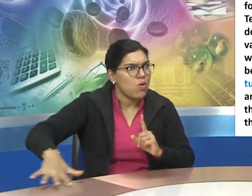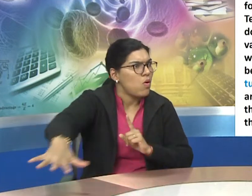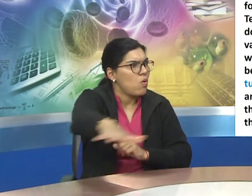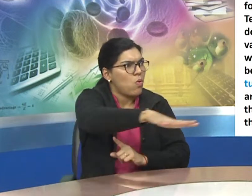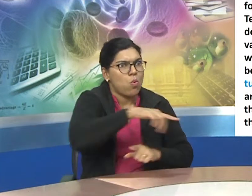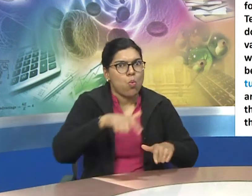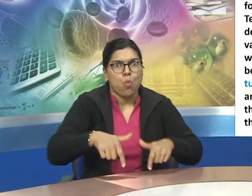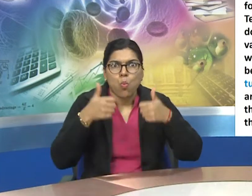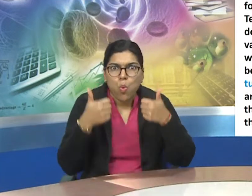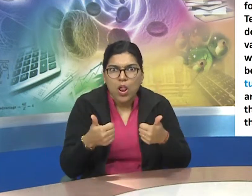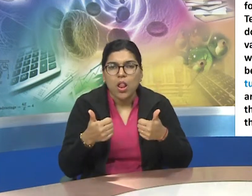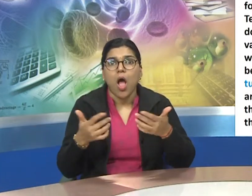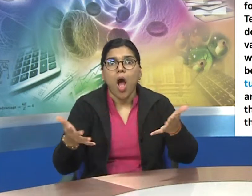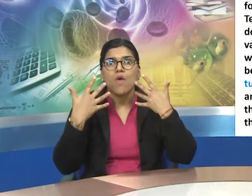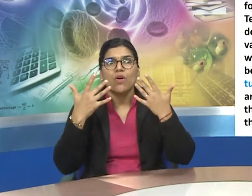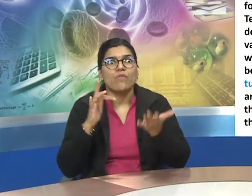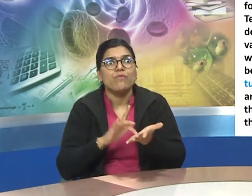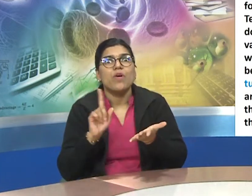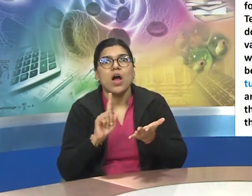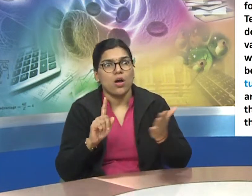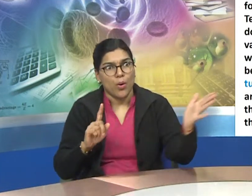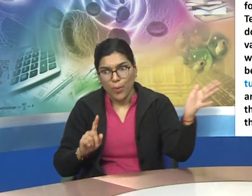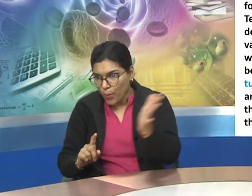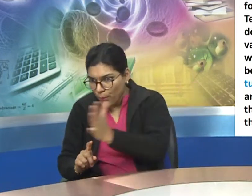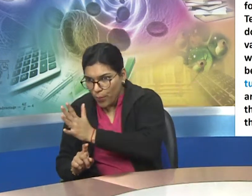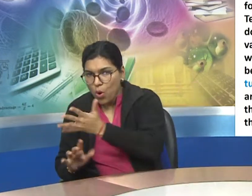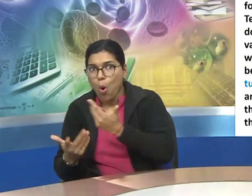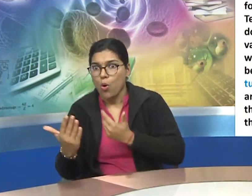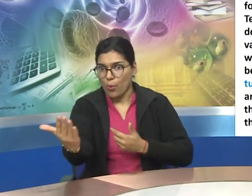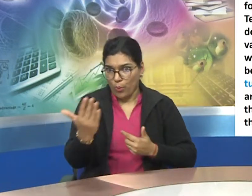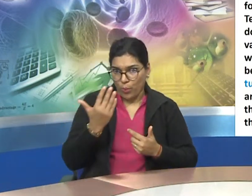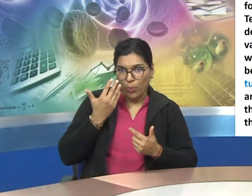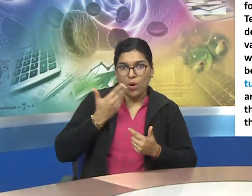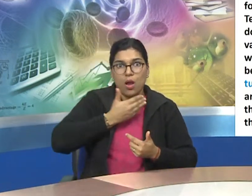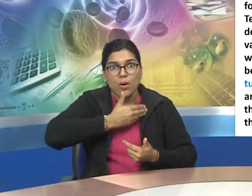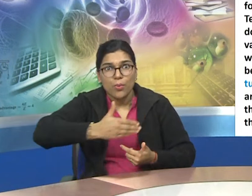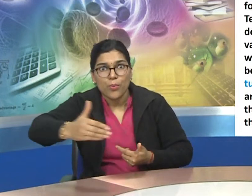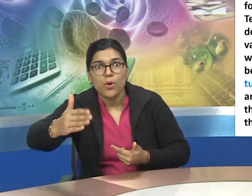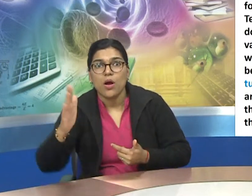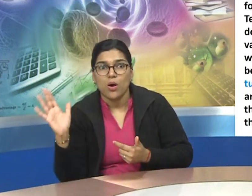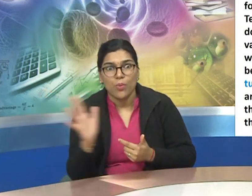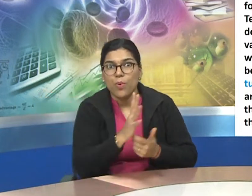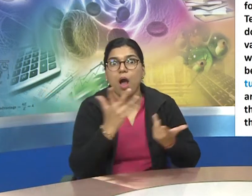Technology, research is done to check out various wind sites